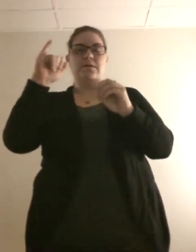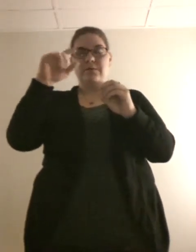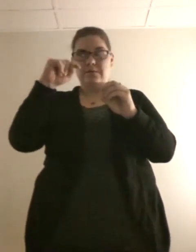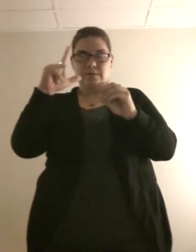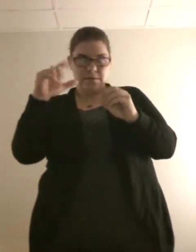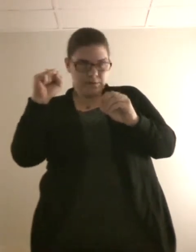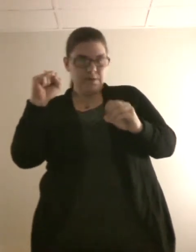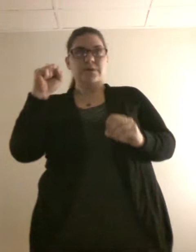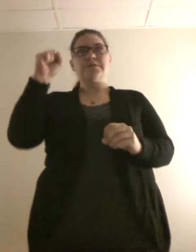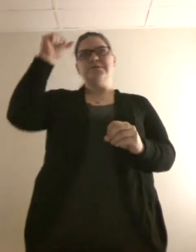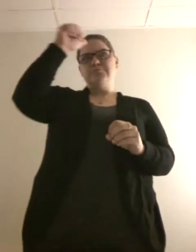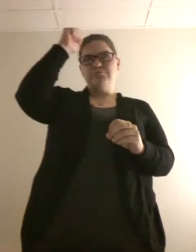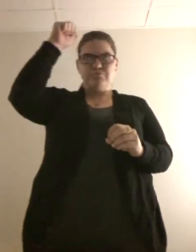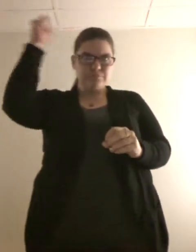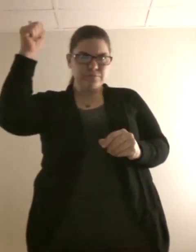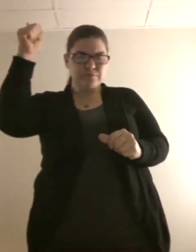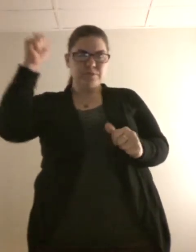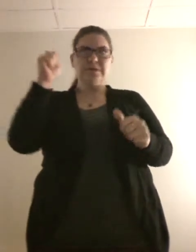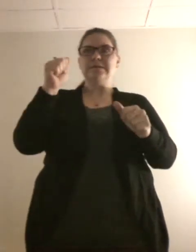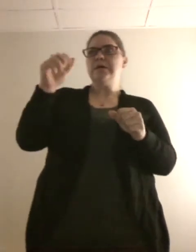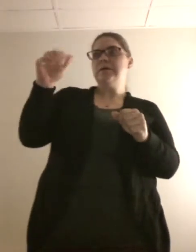The color? Okay. Ashley?